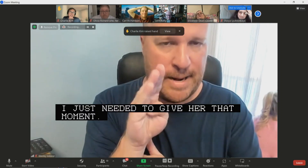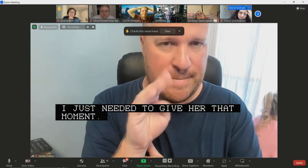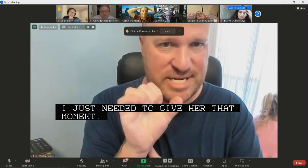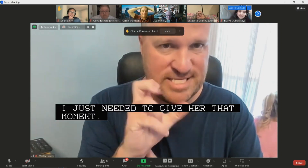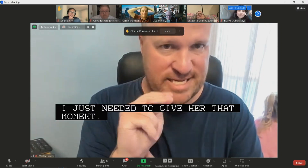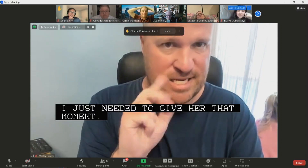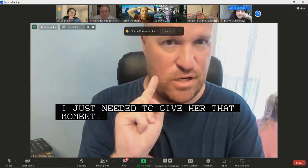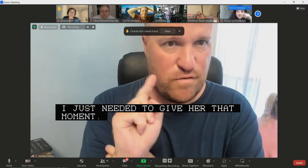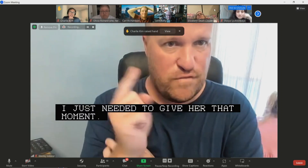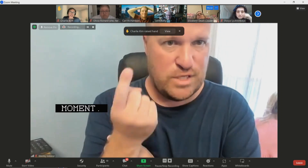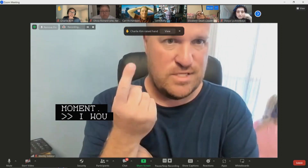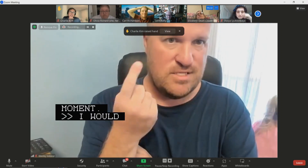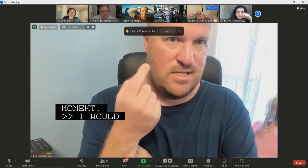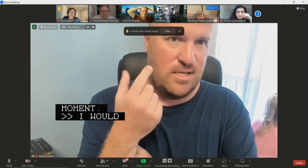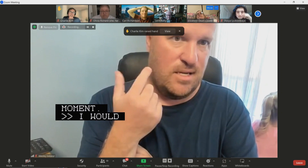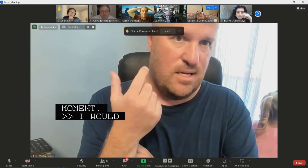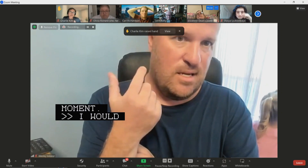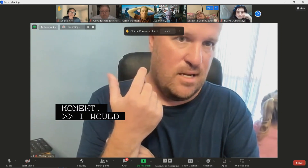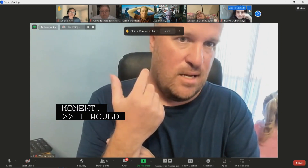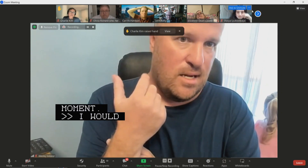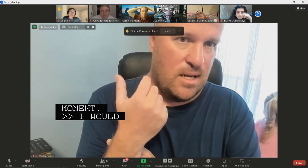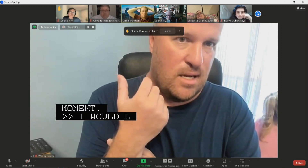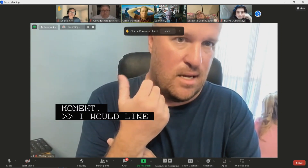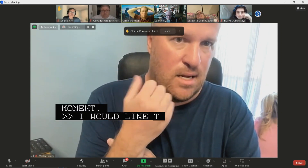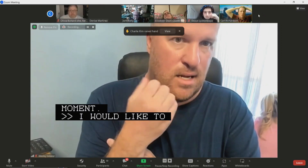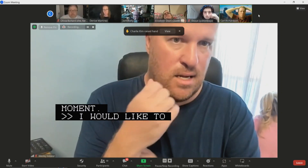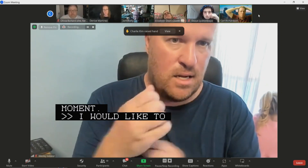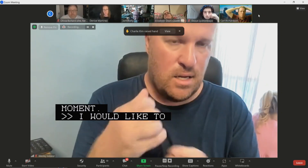I'd like to proceed with calling a vote, and